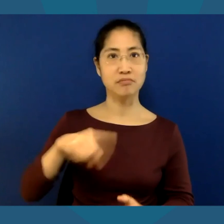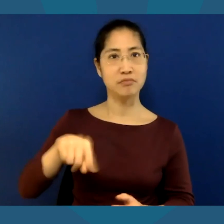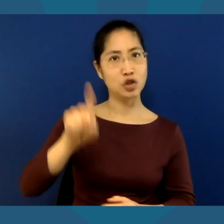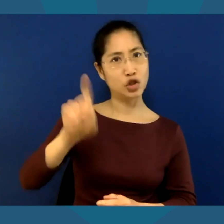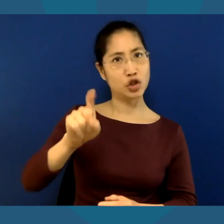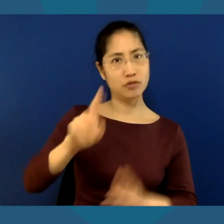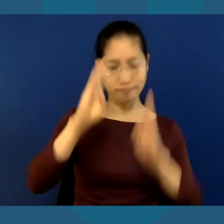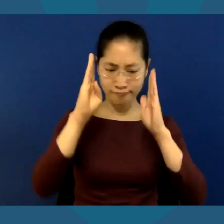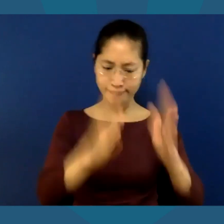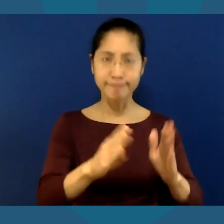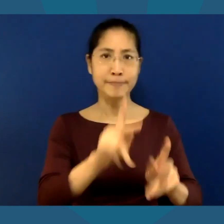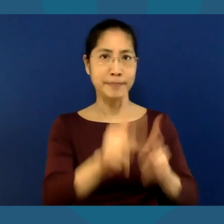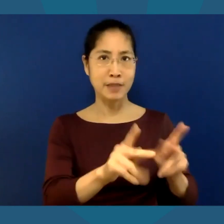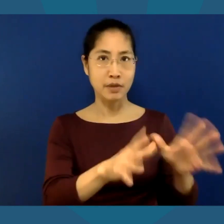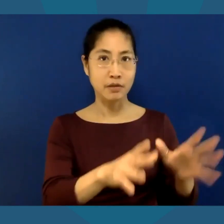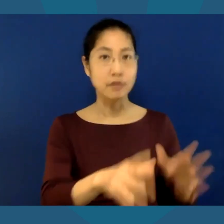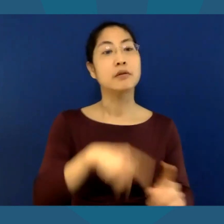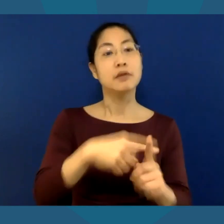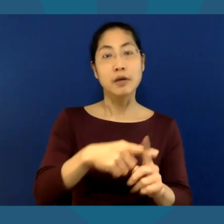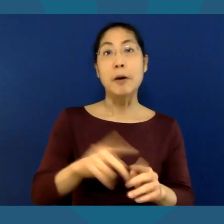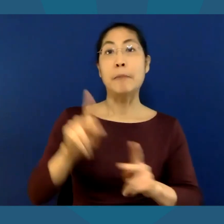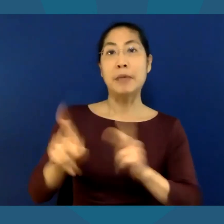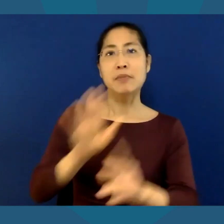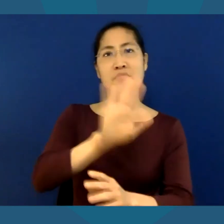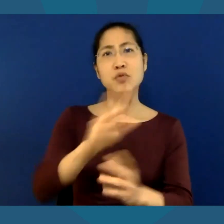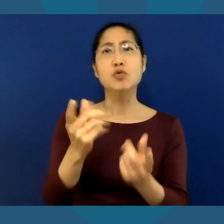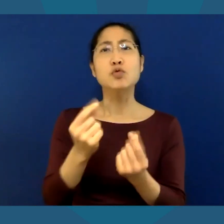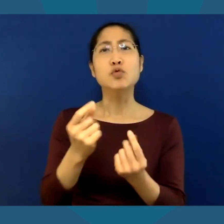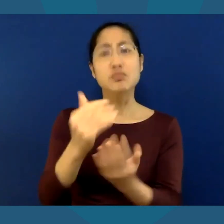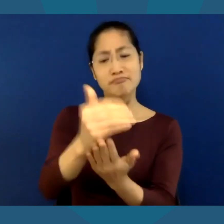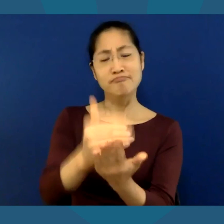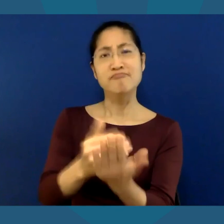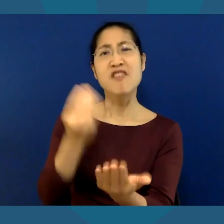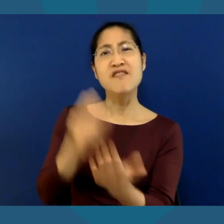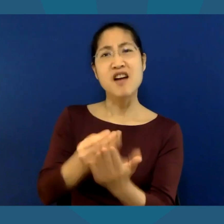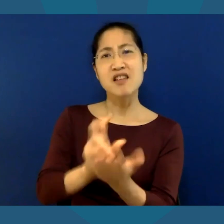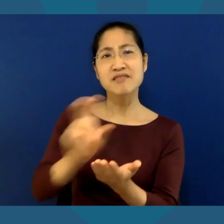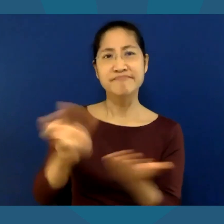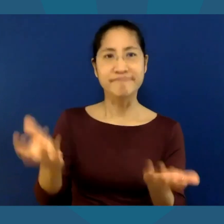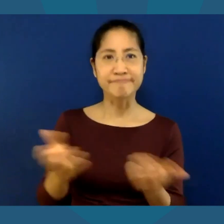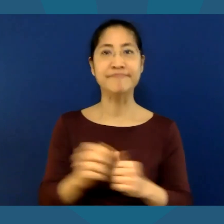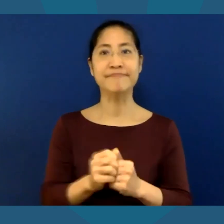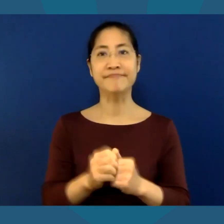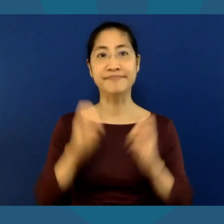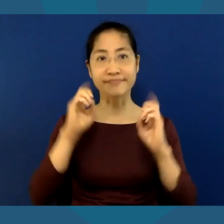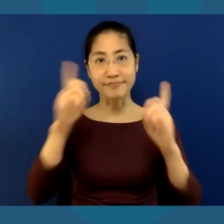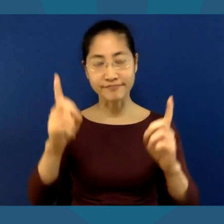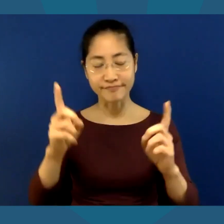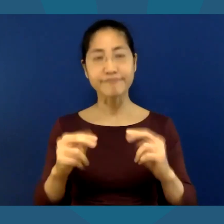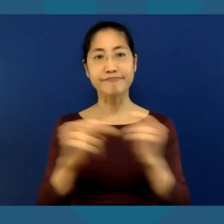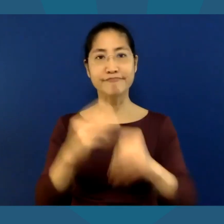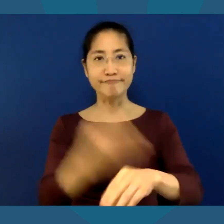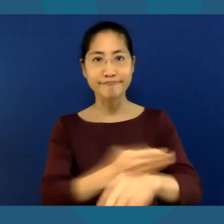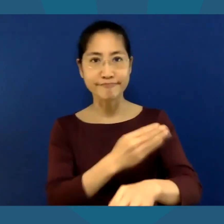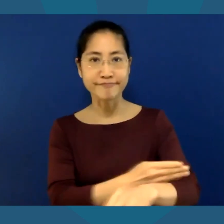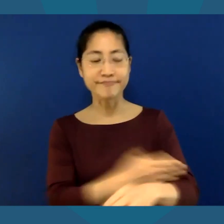I believe that the legislature should work for the people and should fund the people's to-do list: